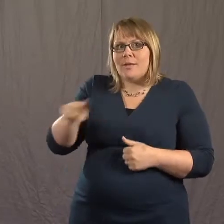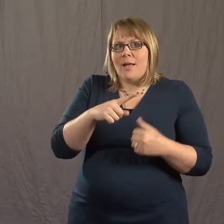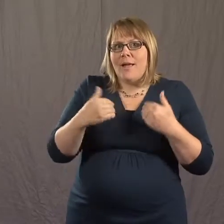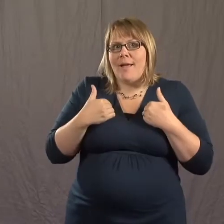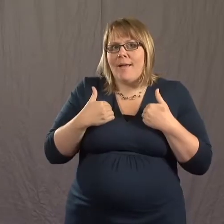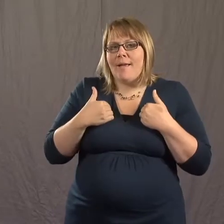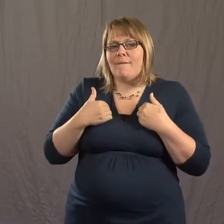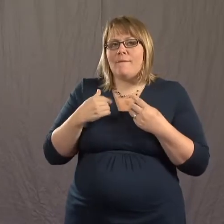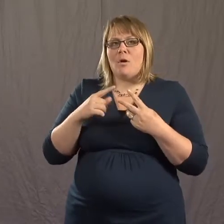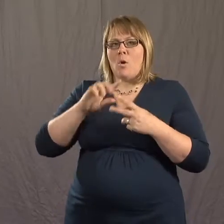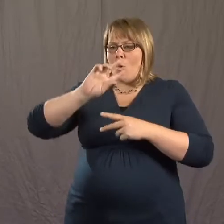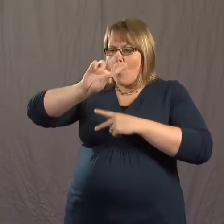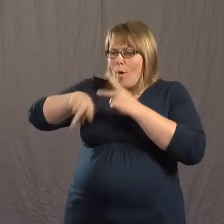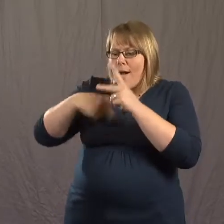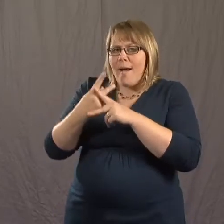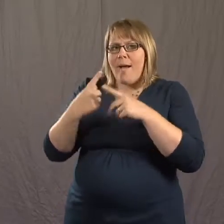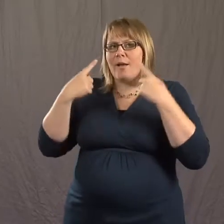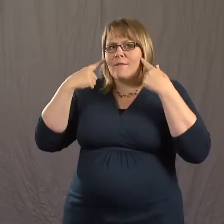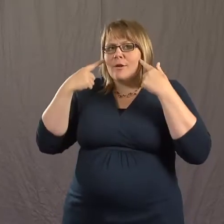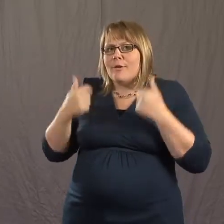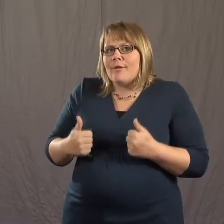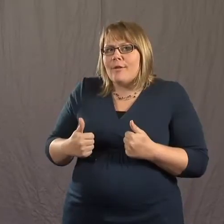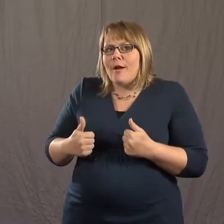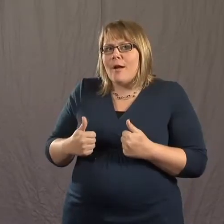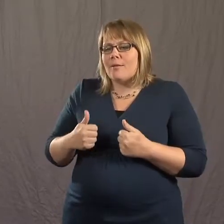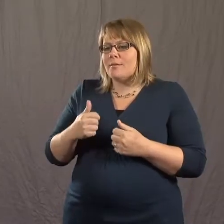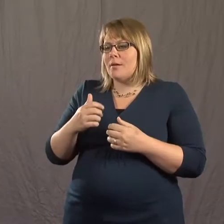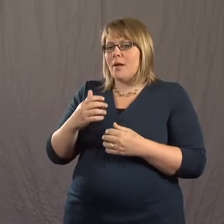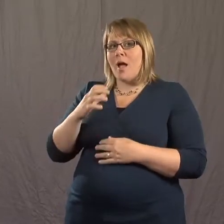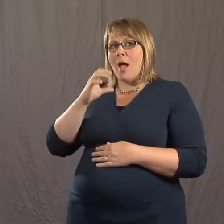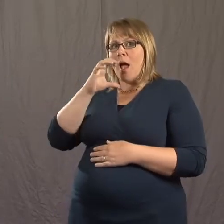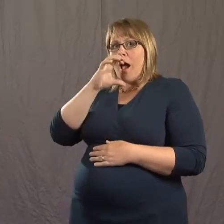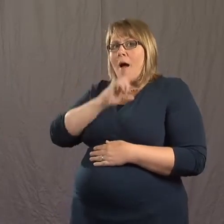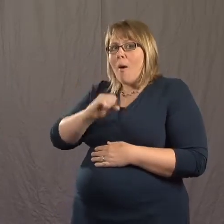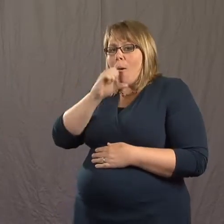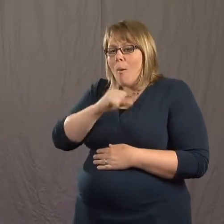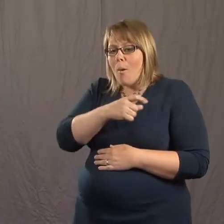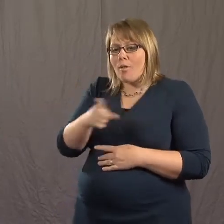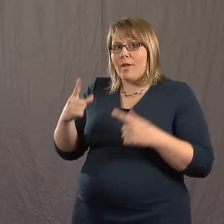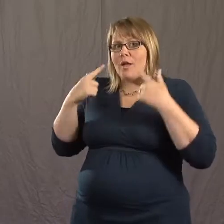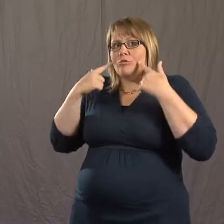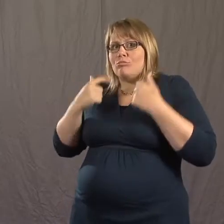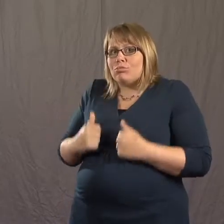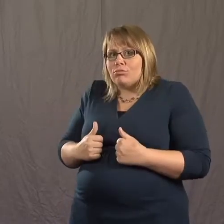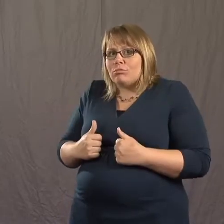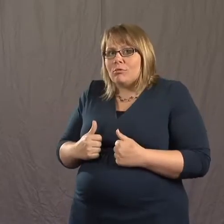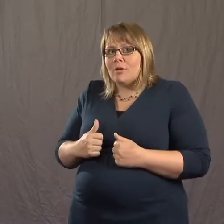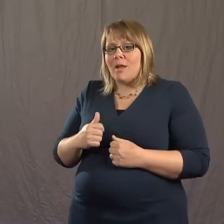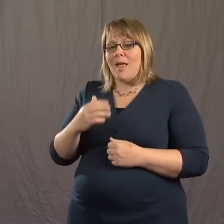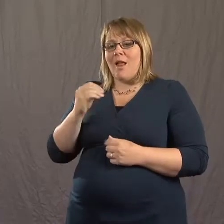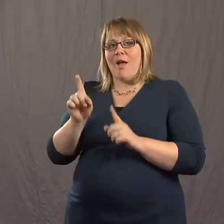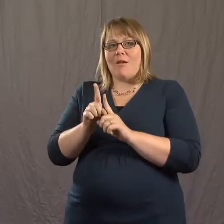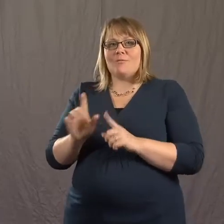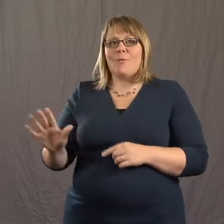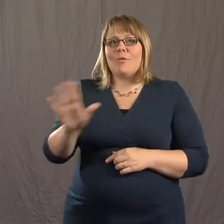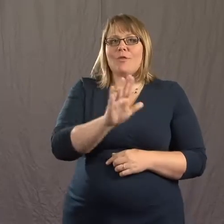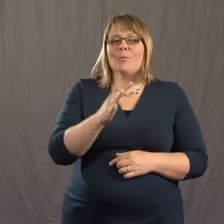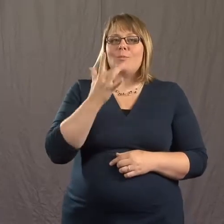well. The degree of loss, the type of loss, the age of onset, and also